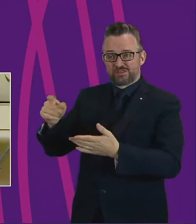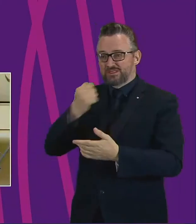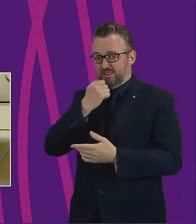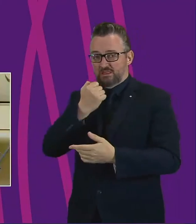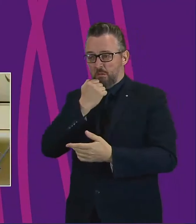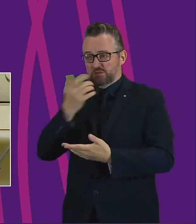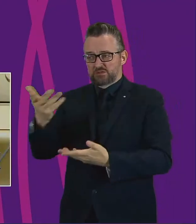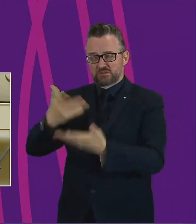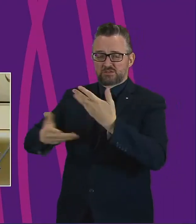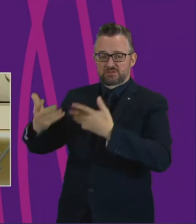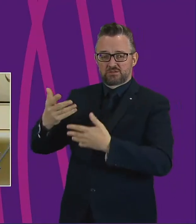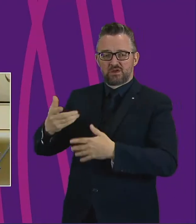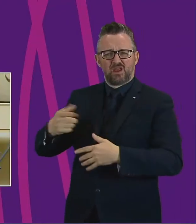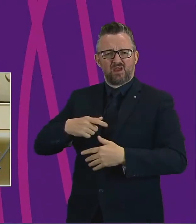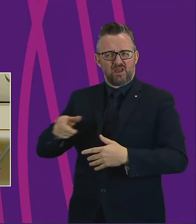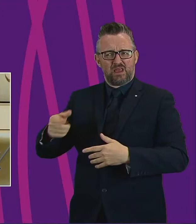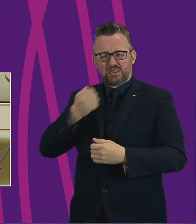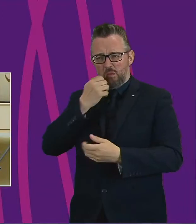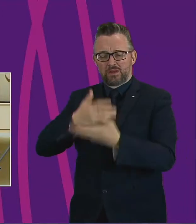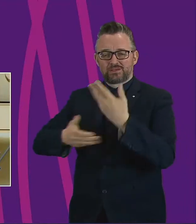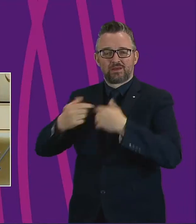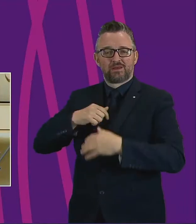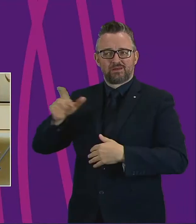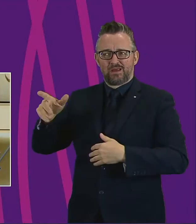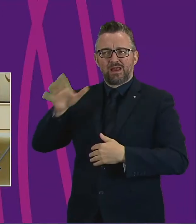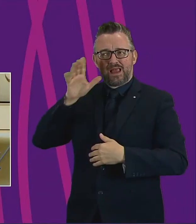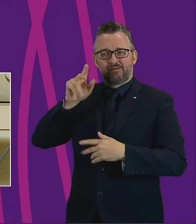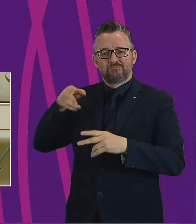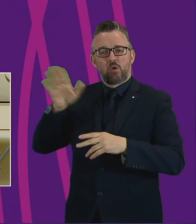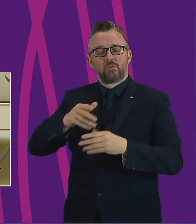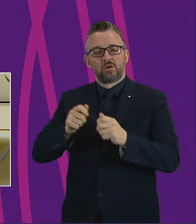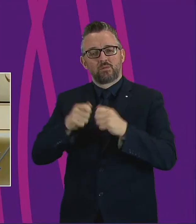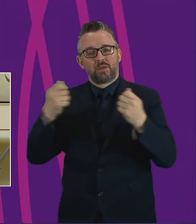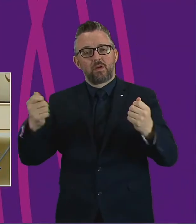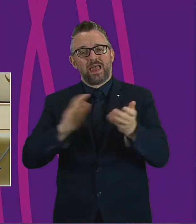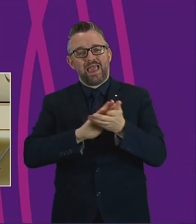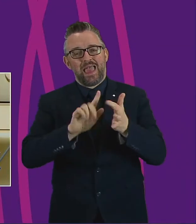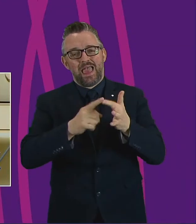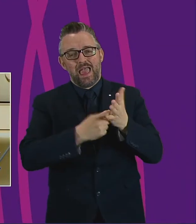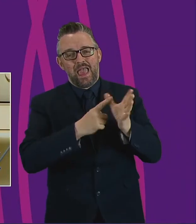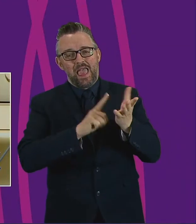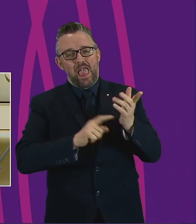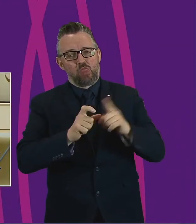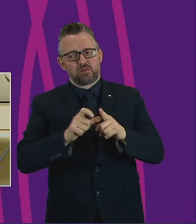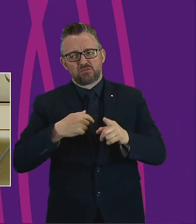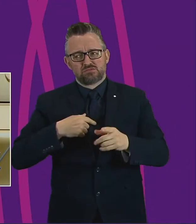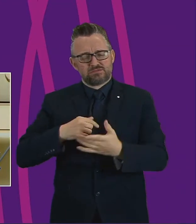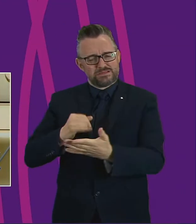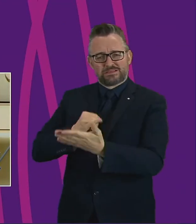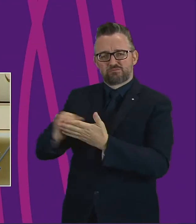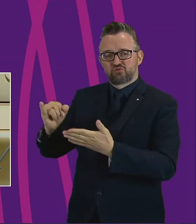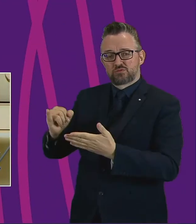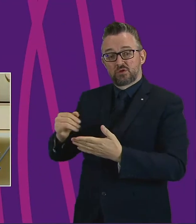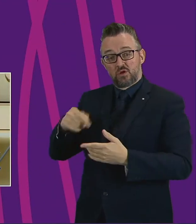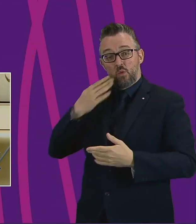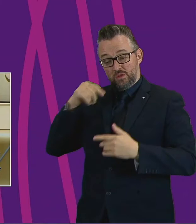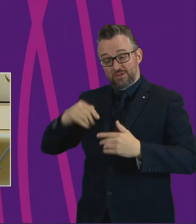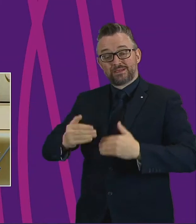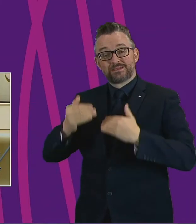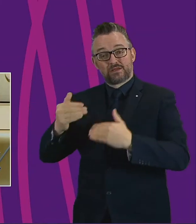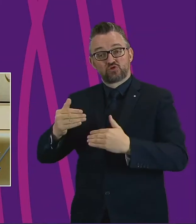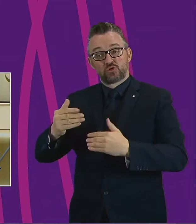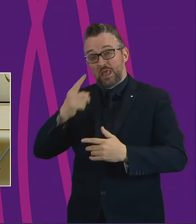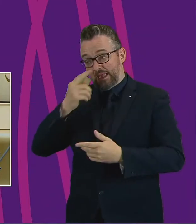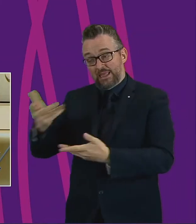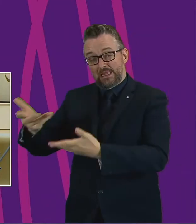I think I heard those from the Herald newspaper, and we disputed those at the time. If he would like to, after this session, provide me with